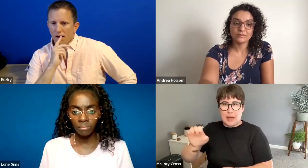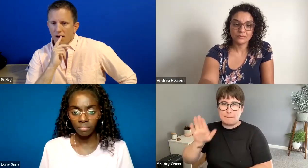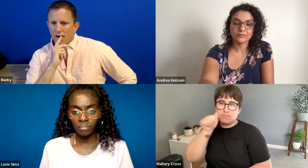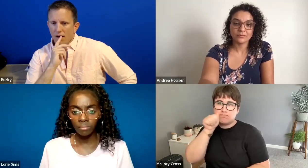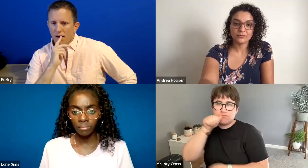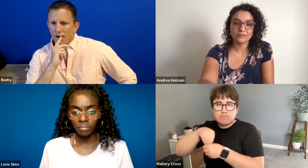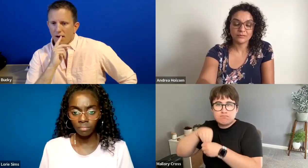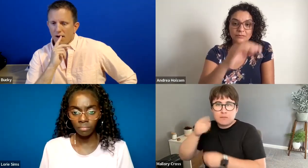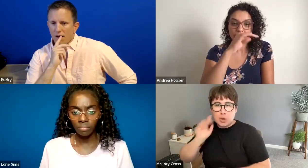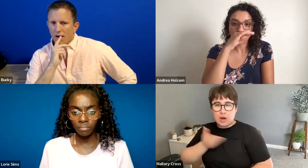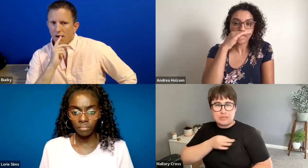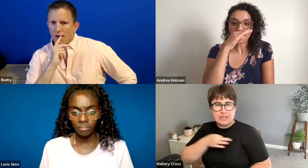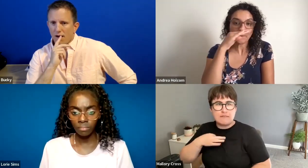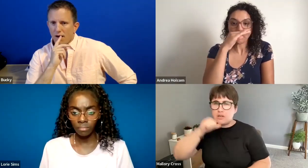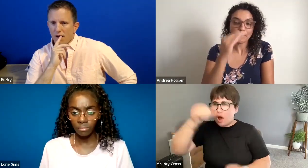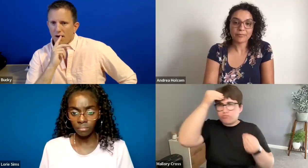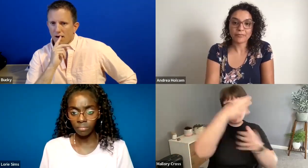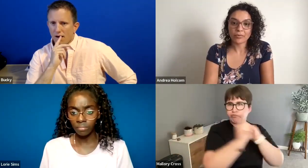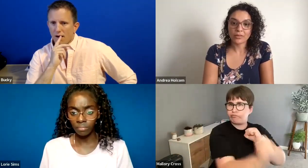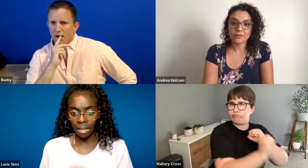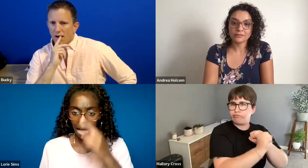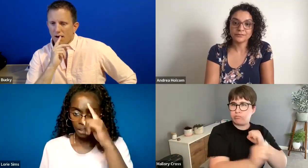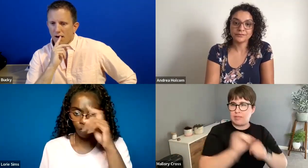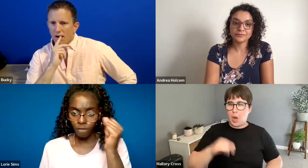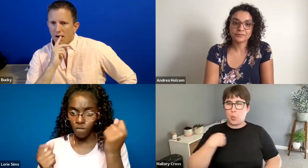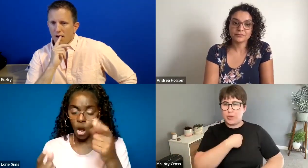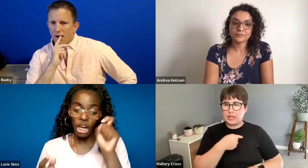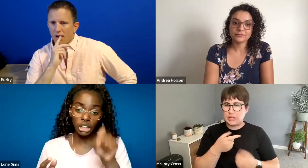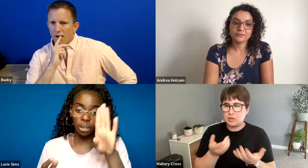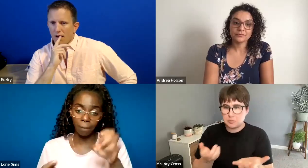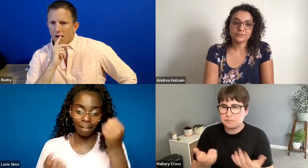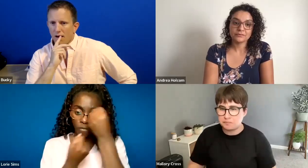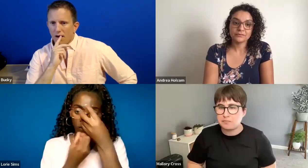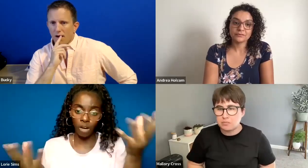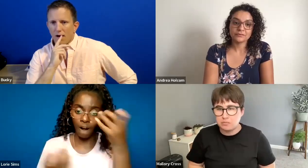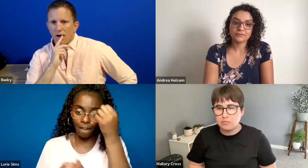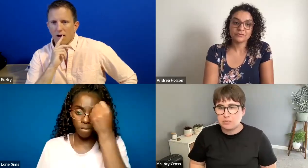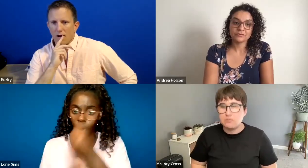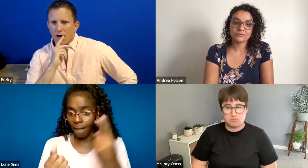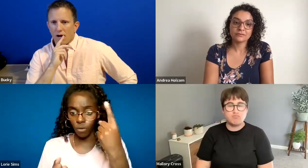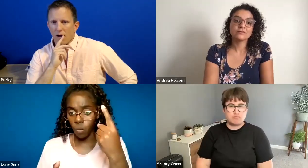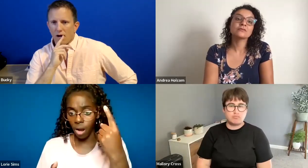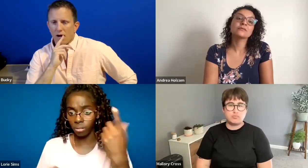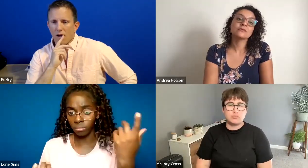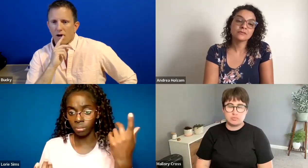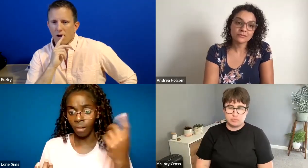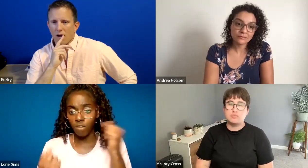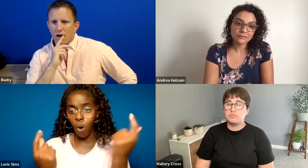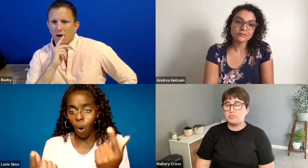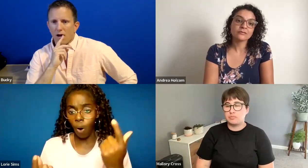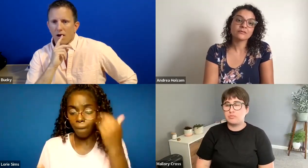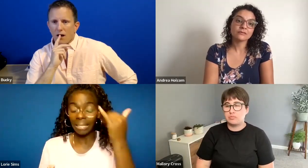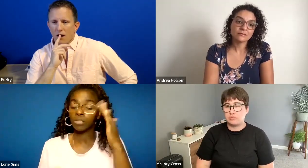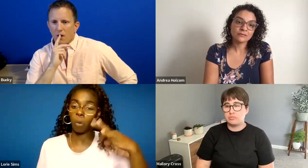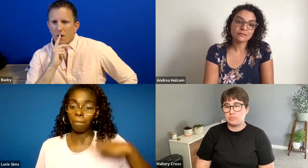these topics may be, shouldn't that be something that's conducted internally and kept internally? Why does this have to be an advertising point?